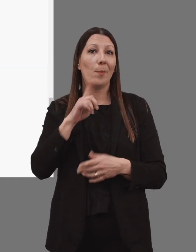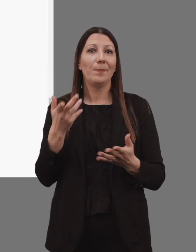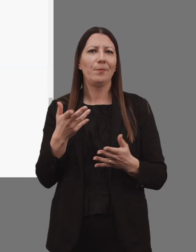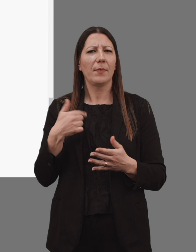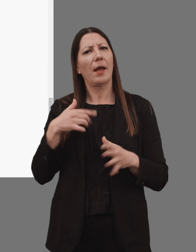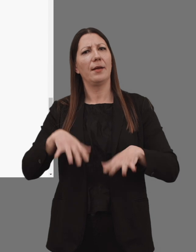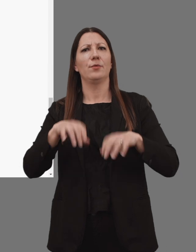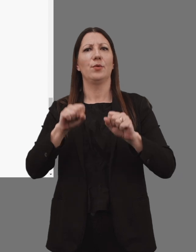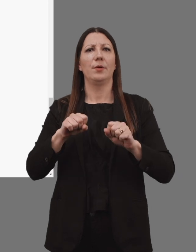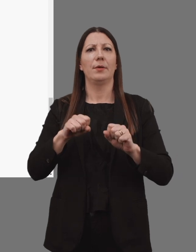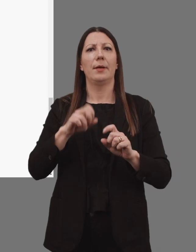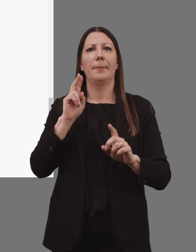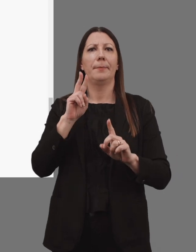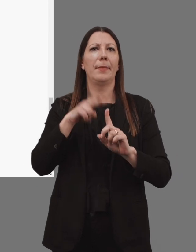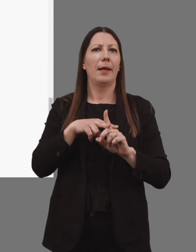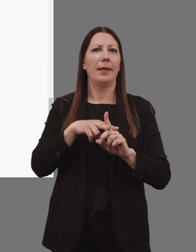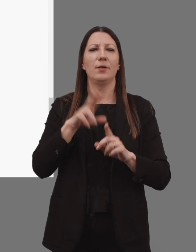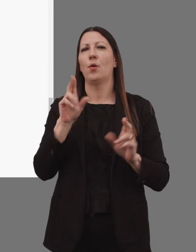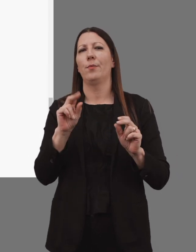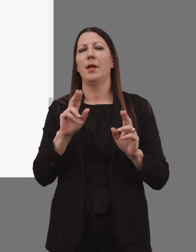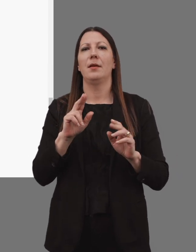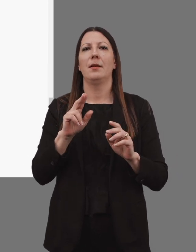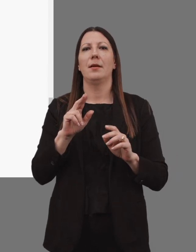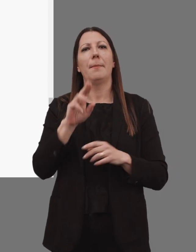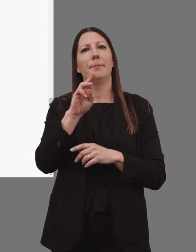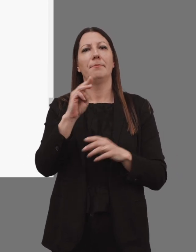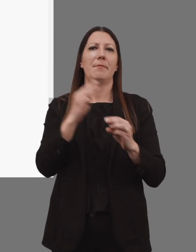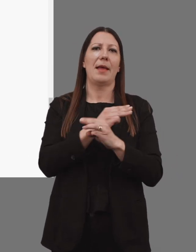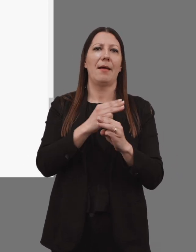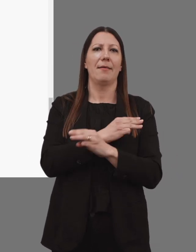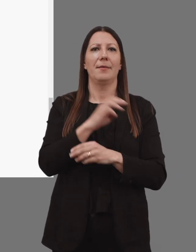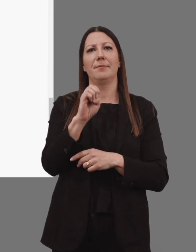math 40S or math essentials 40S,